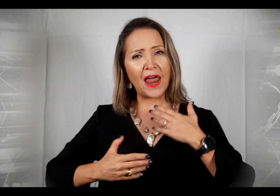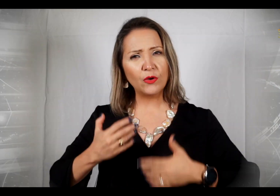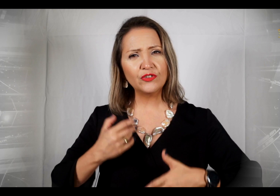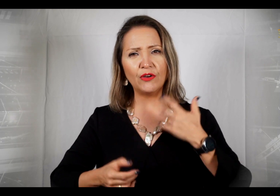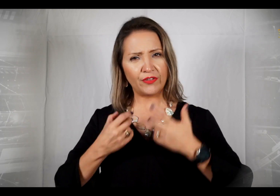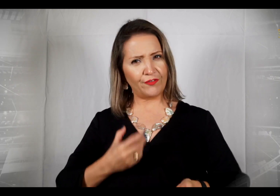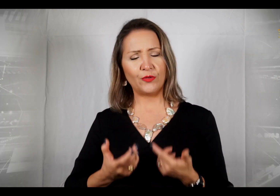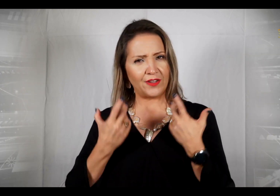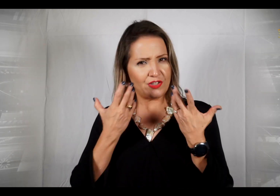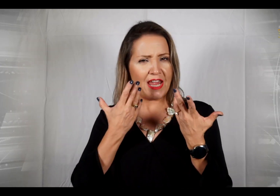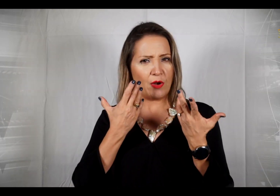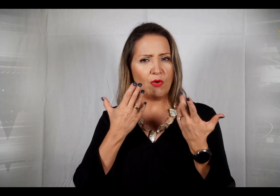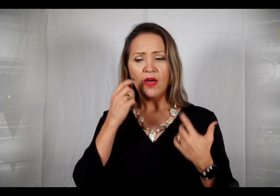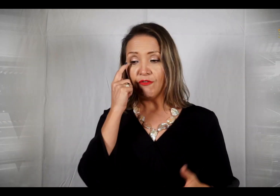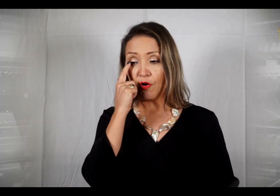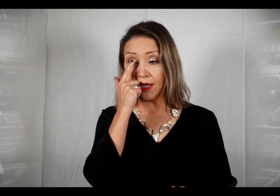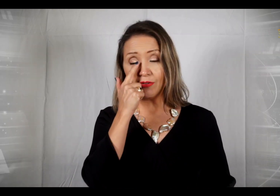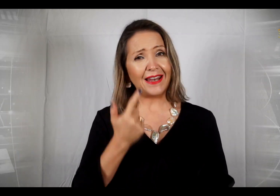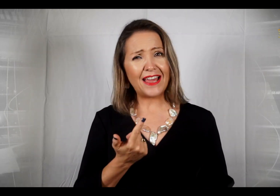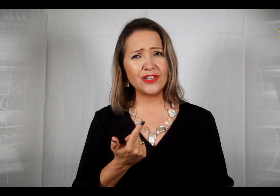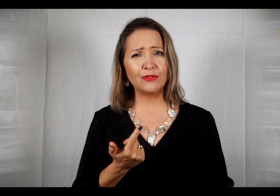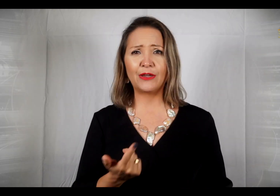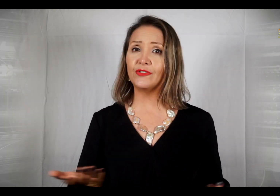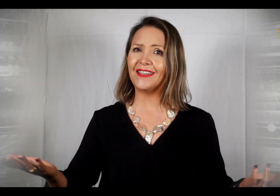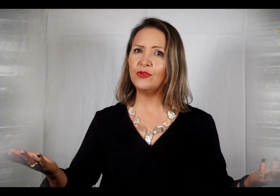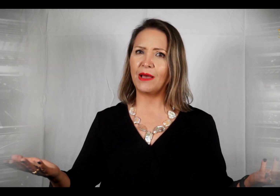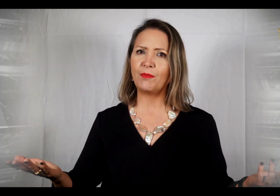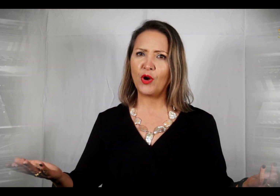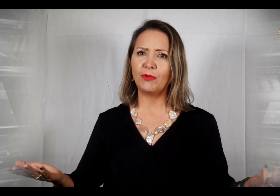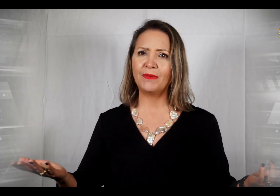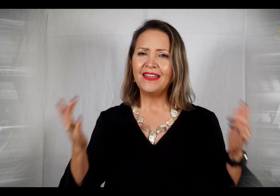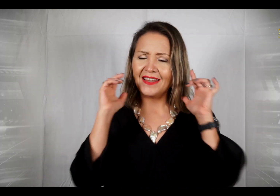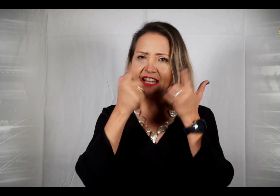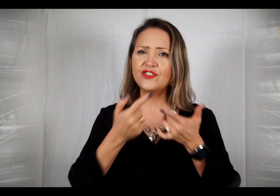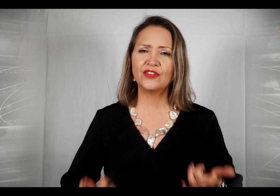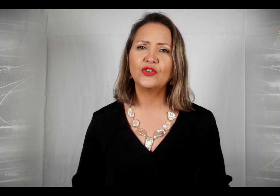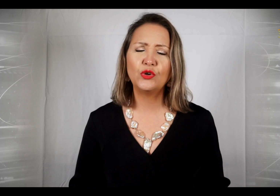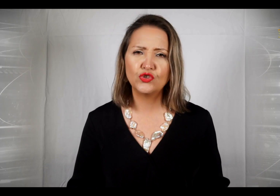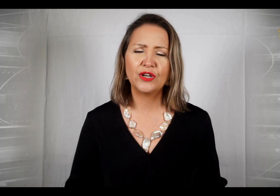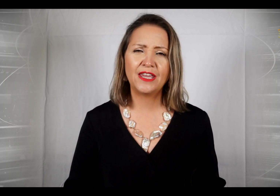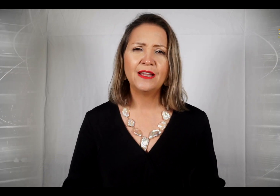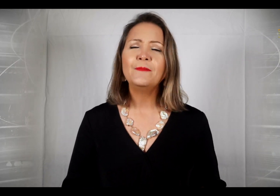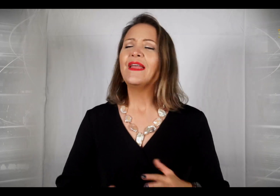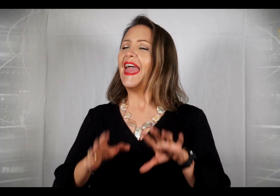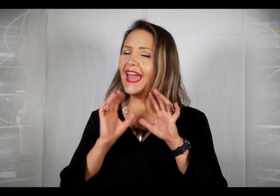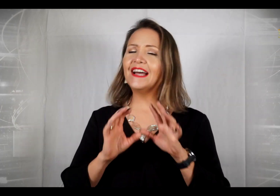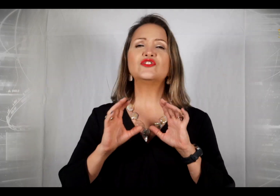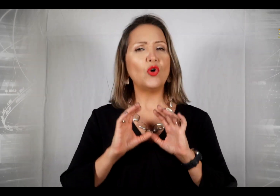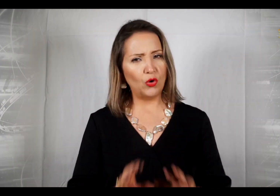fallout of the shadow falling on the lashes, because then you have a problem. The lashes are going to look dirty. And